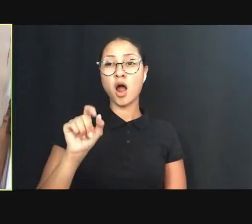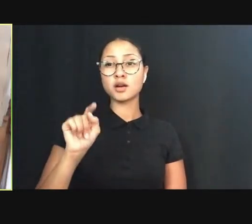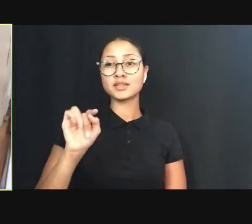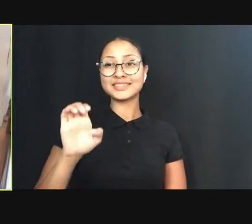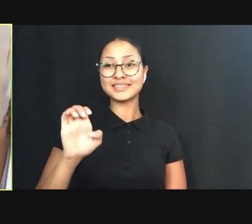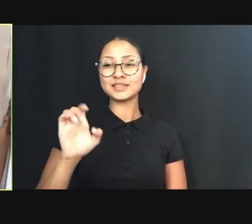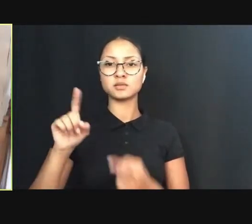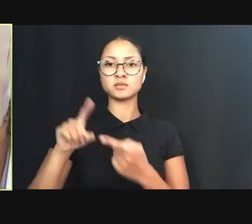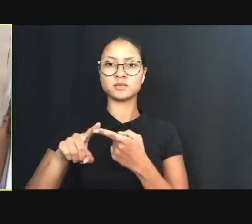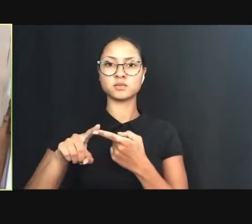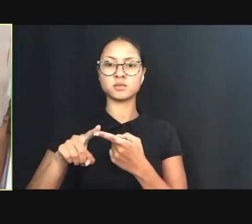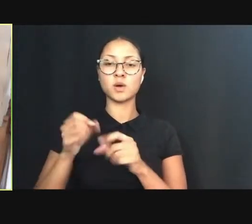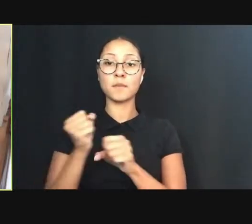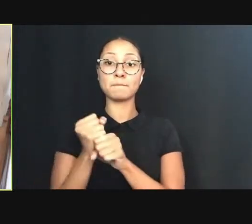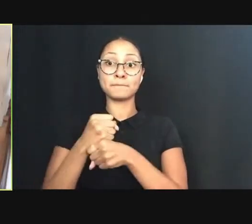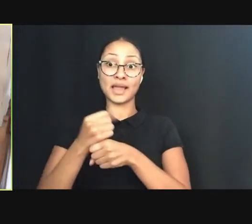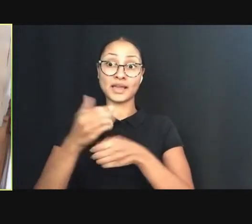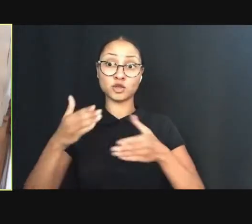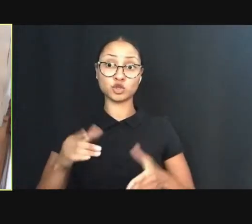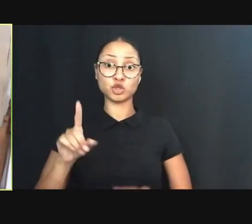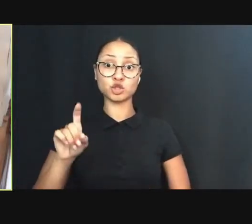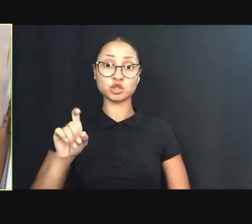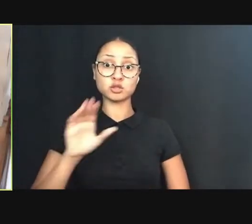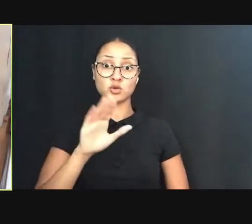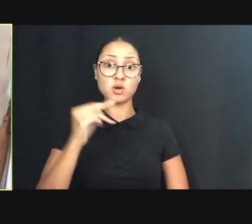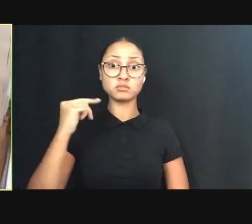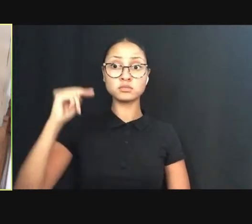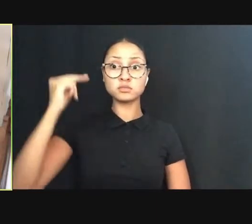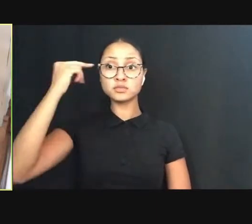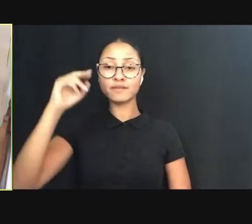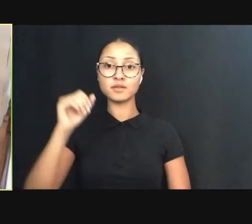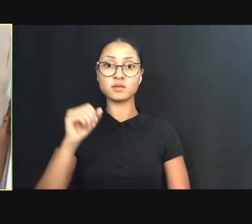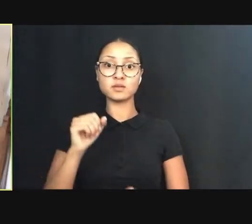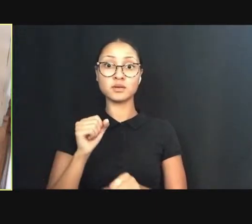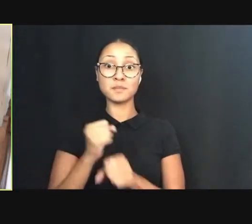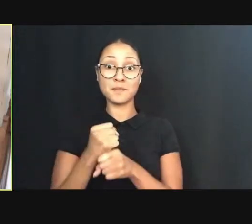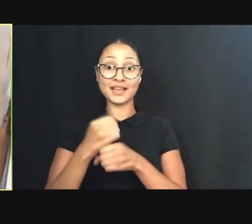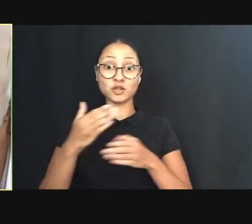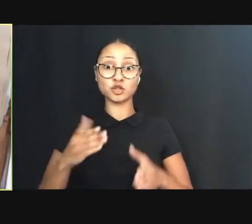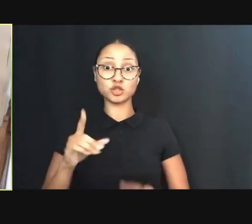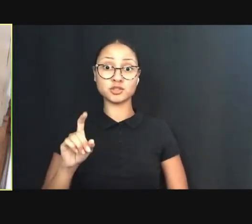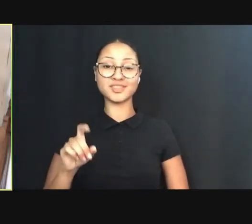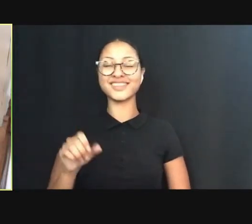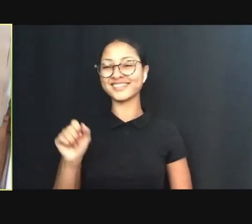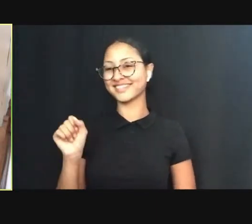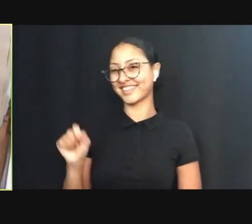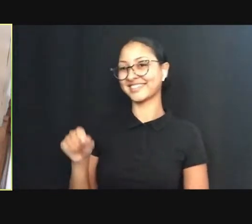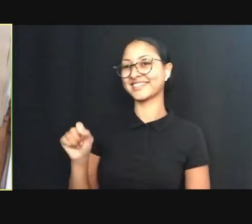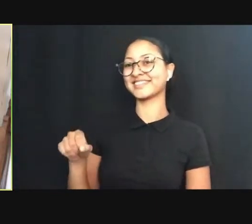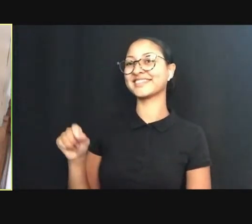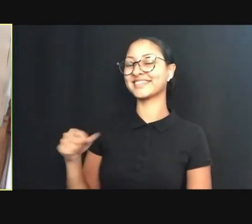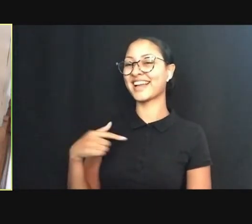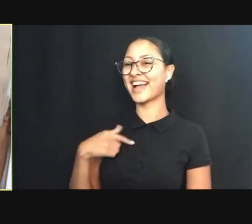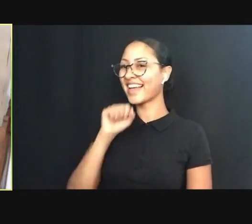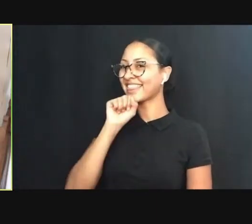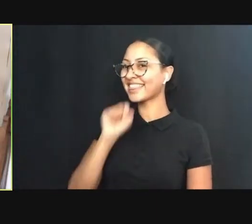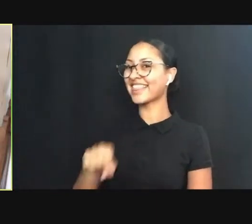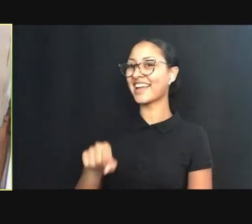Oh, yes. Yes. I love that Adia was like, I'm a kind of a baby auntie. I feel like